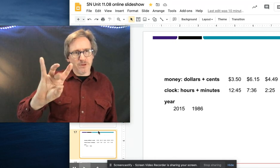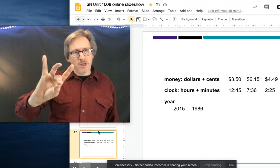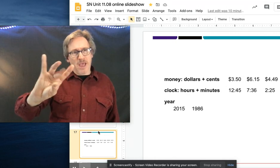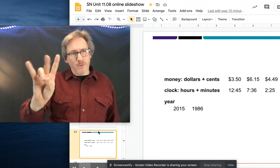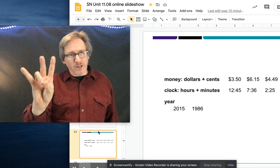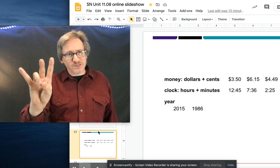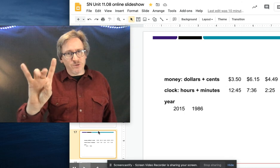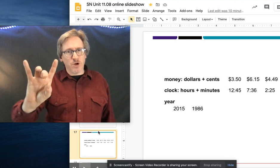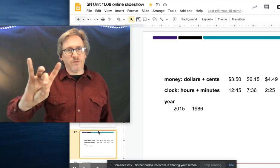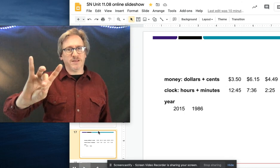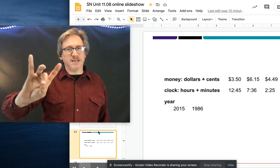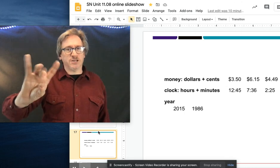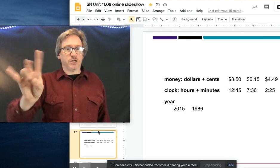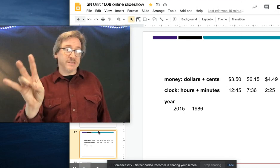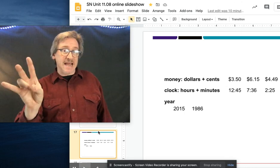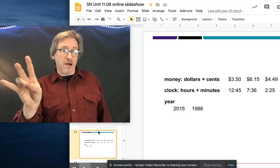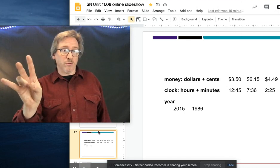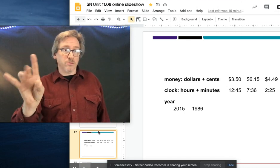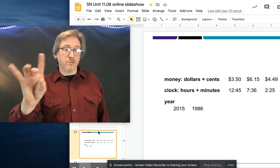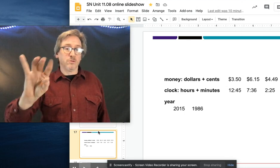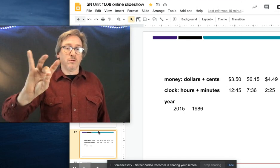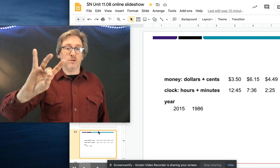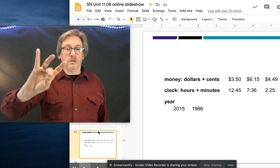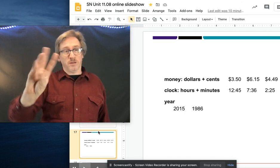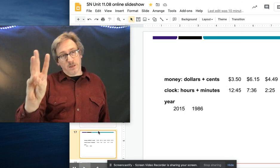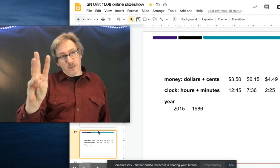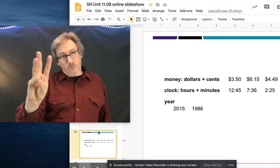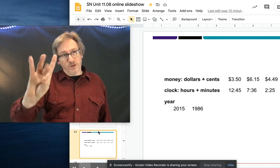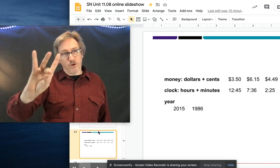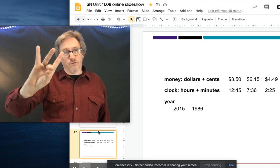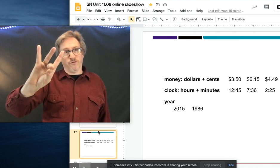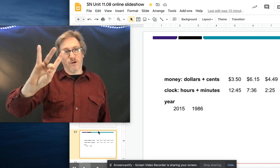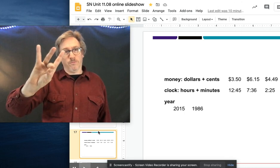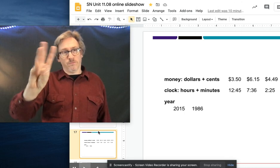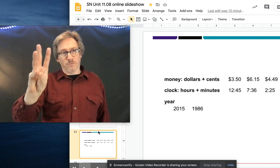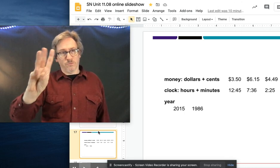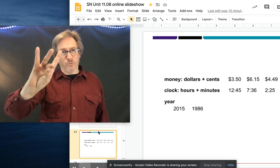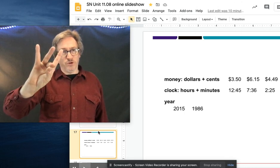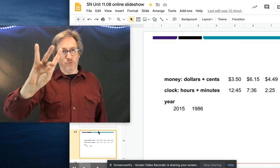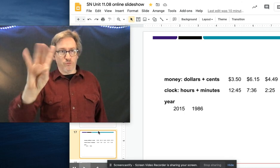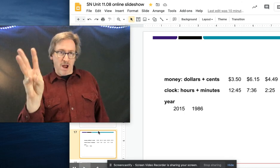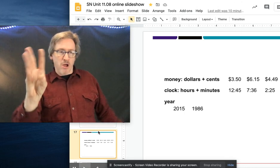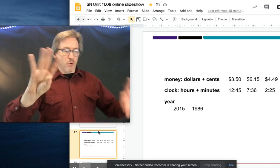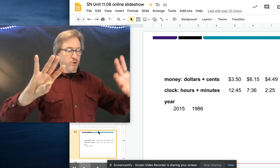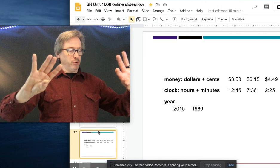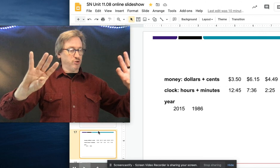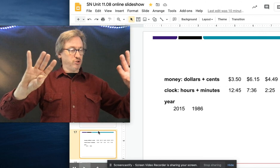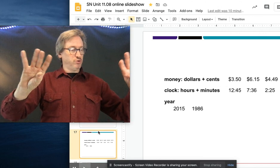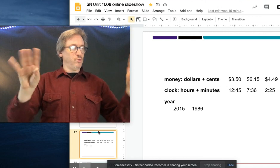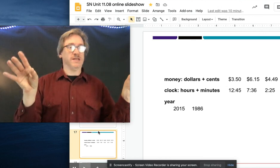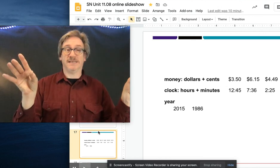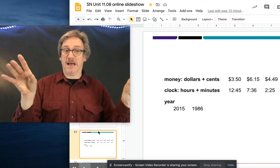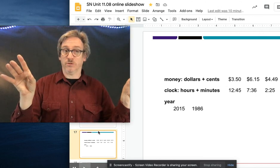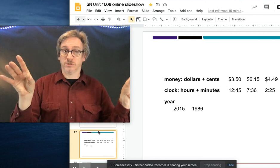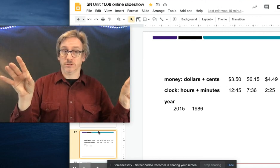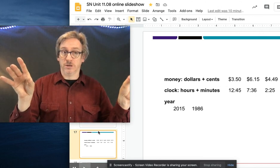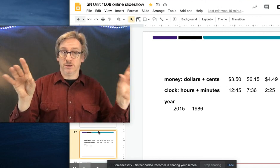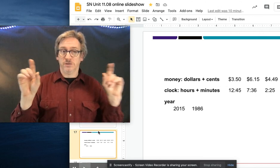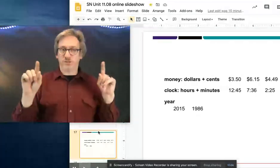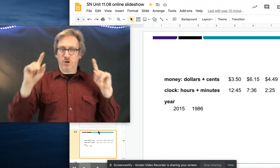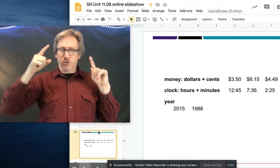shape. And we also know that the digit goes down when you go from when you twist